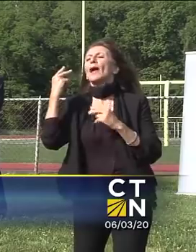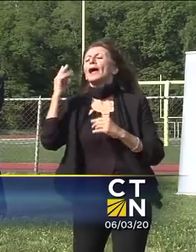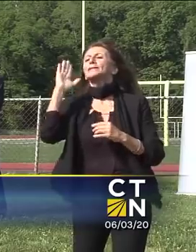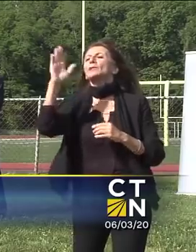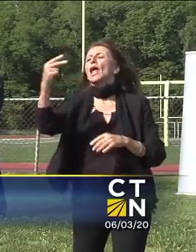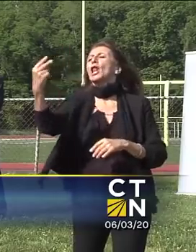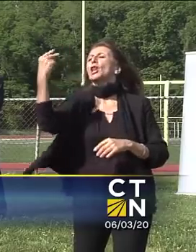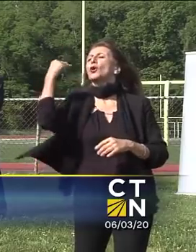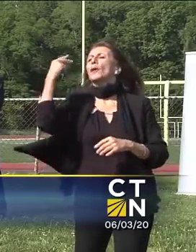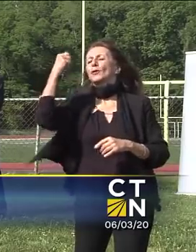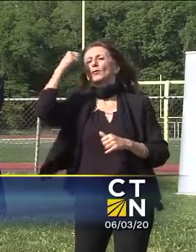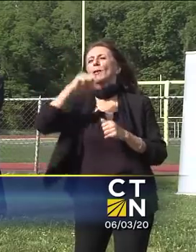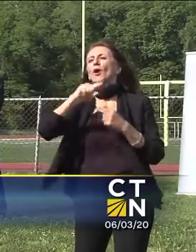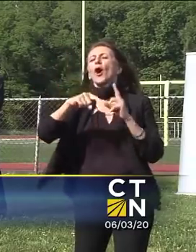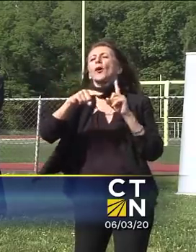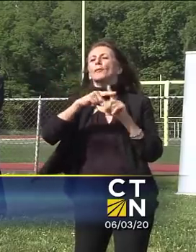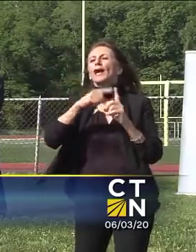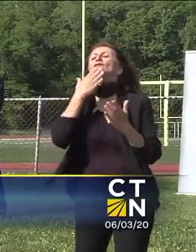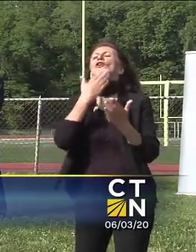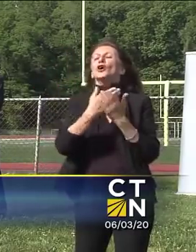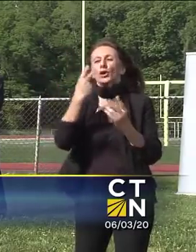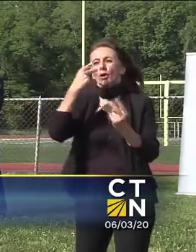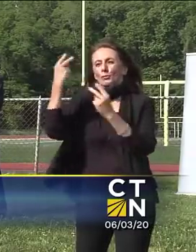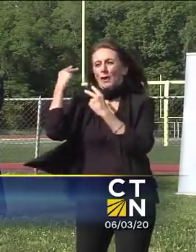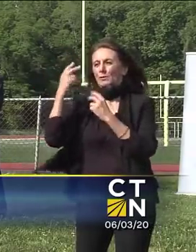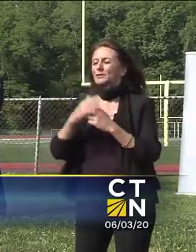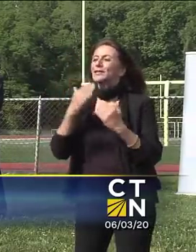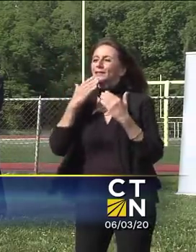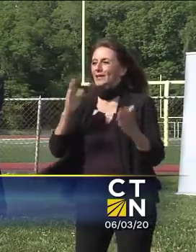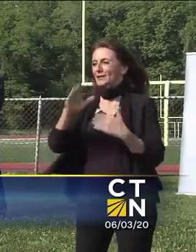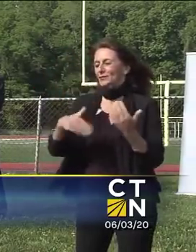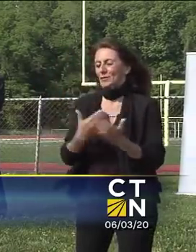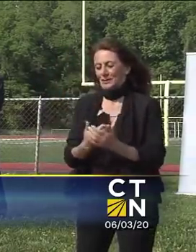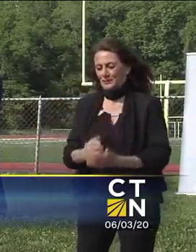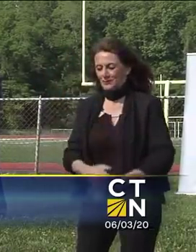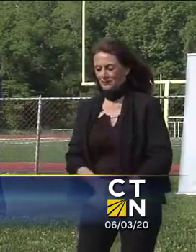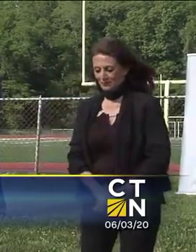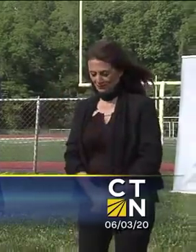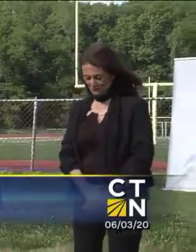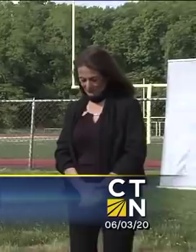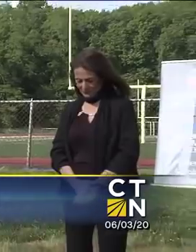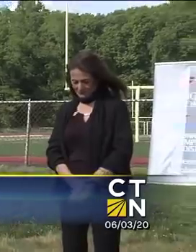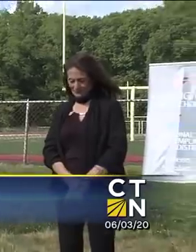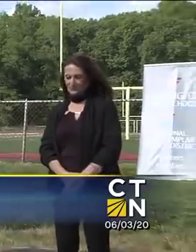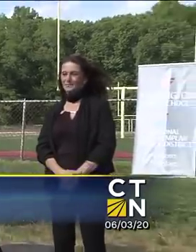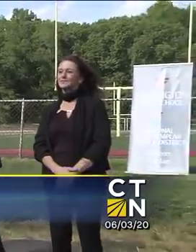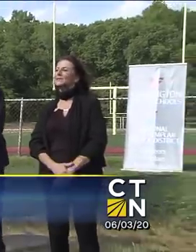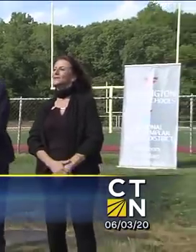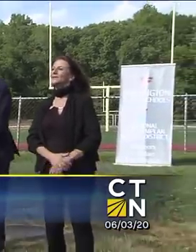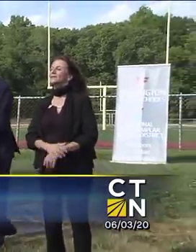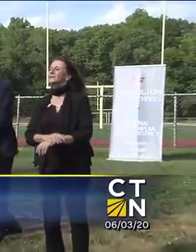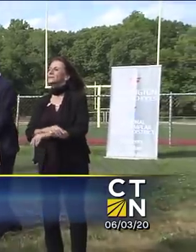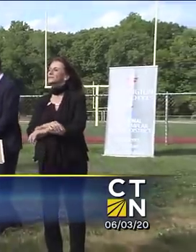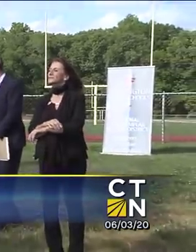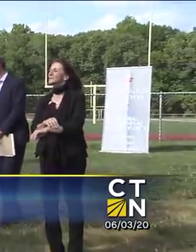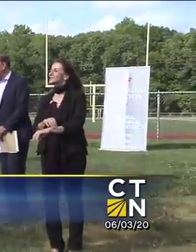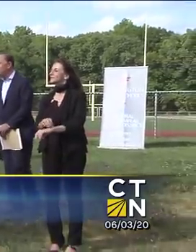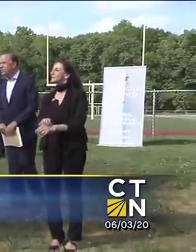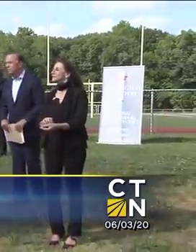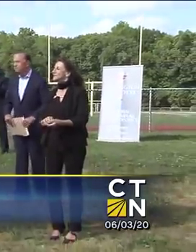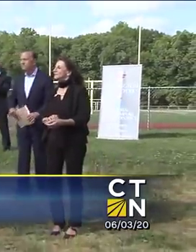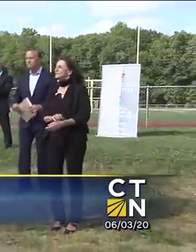positive memories, because that's what I heard from each and every one of you. Thanks, everybody.